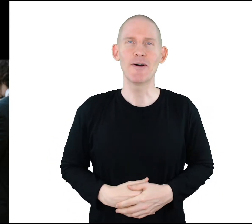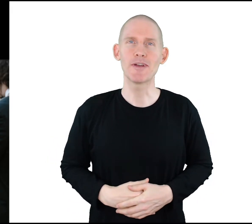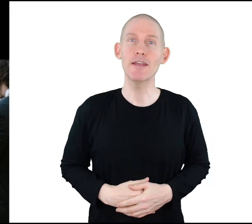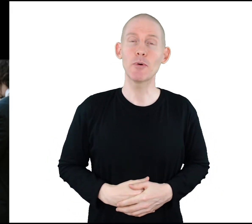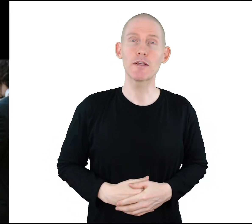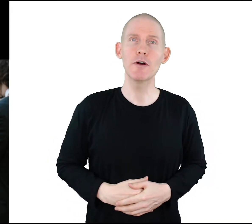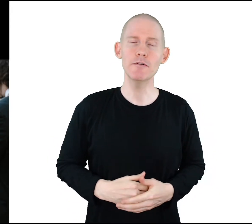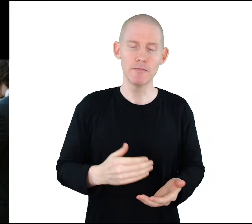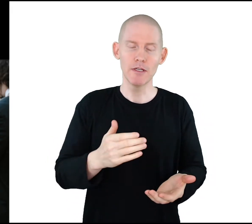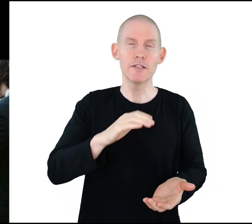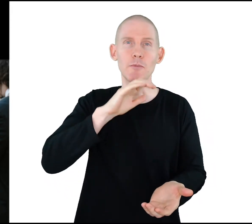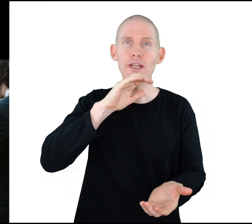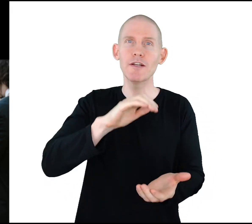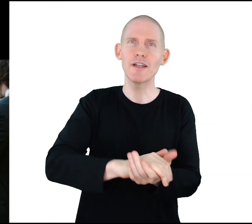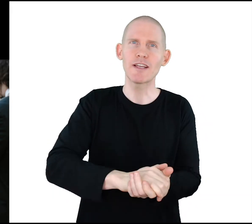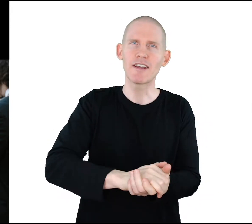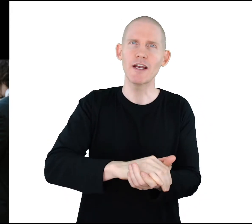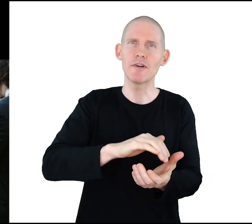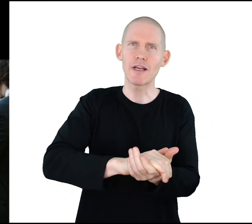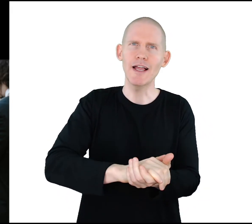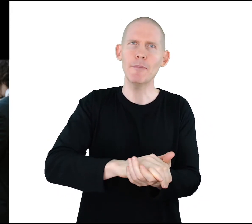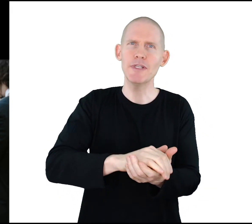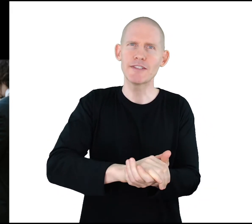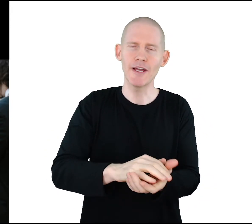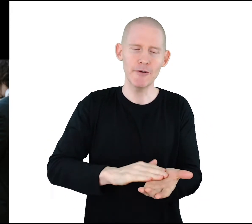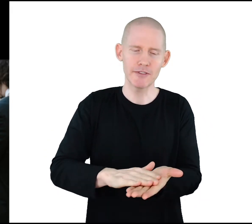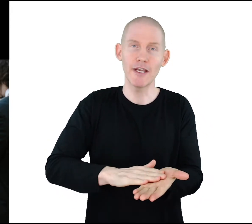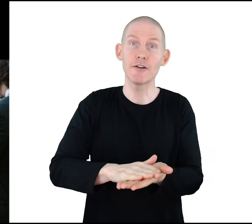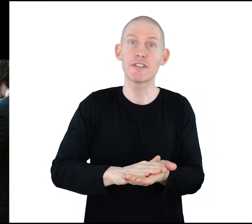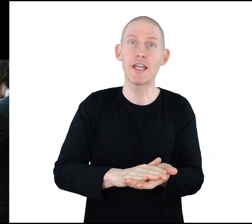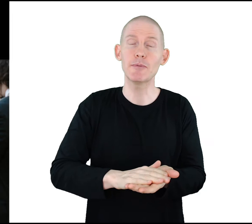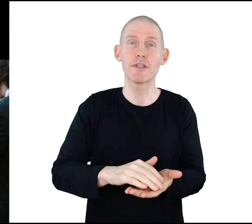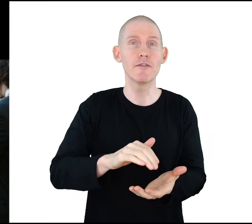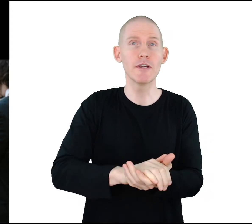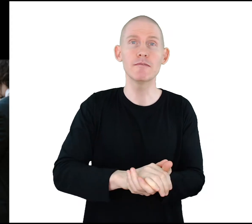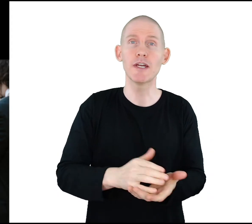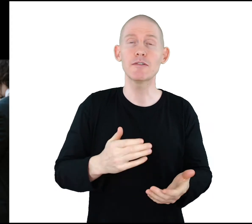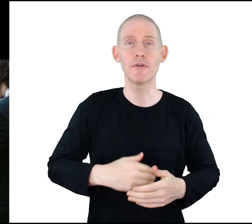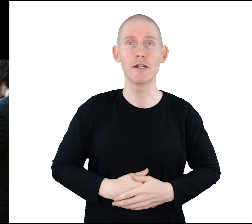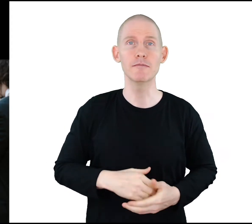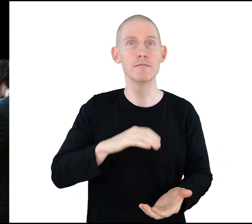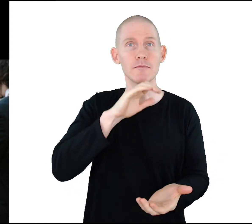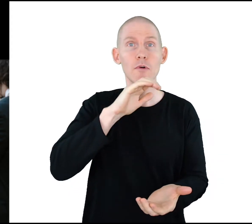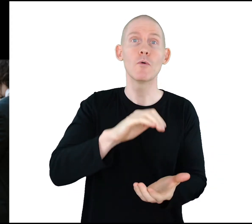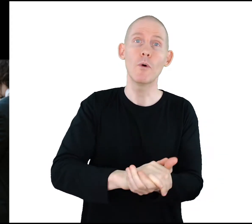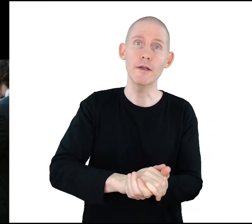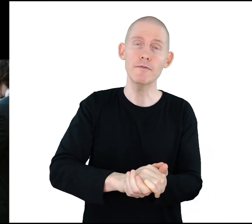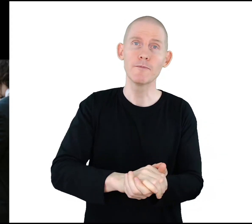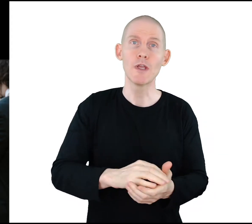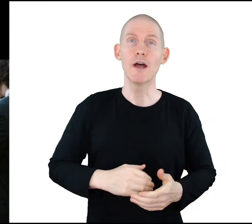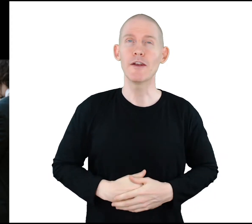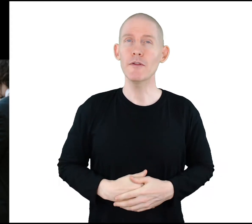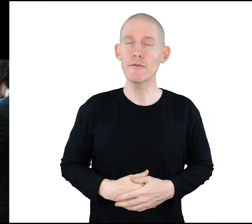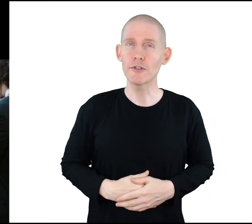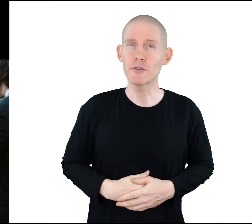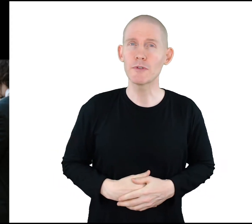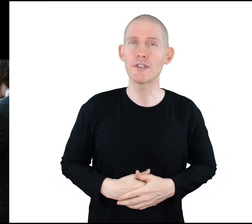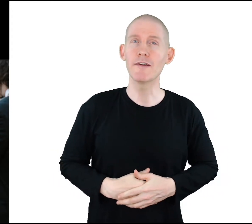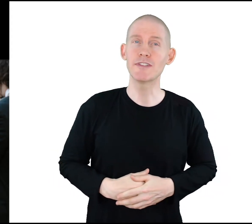Okay, quick note. You may hear like a kind of a clapping sound as the air escapes down there. That's fine. Wife. Another version which I've seen